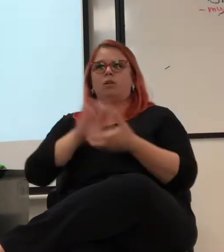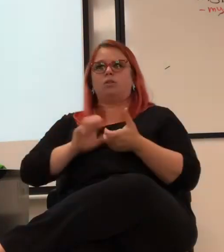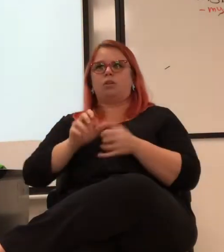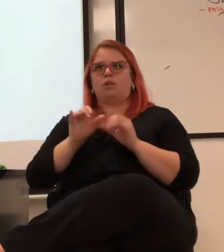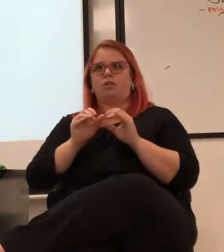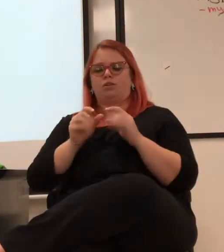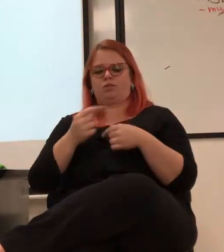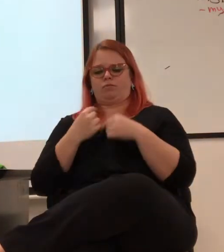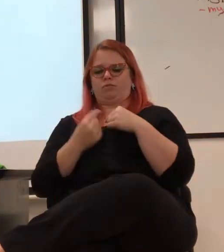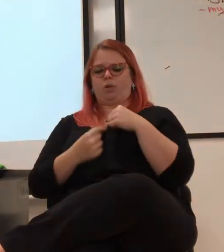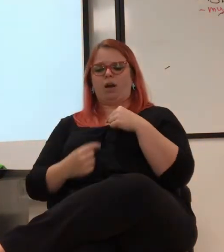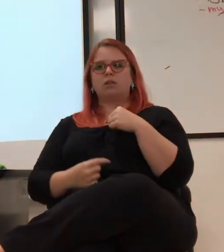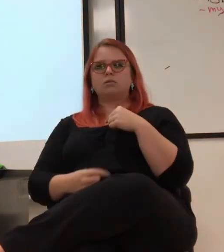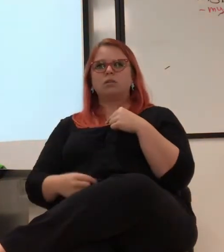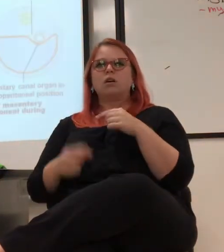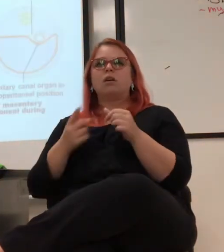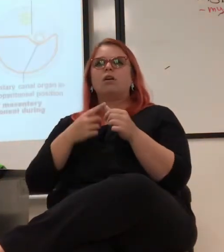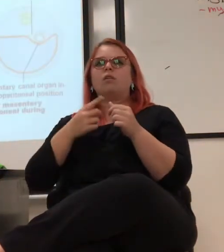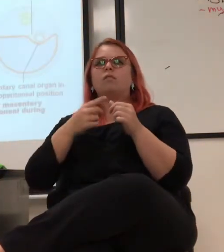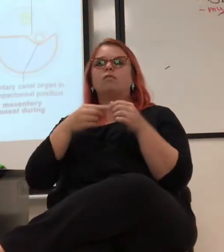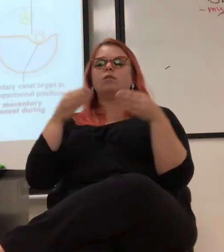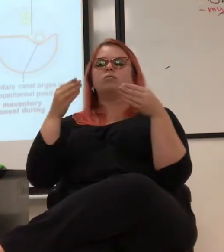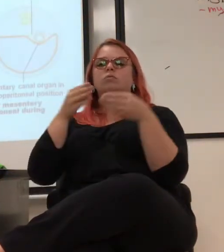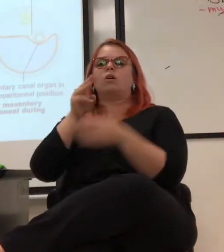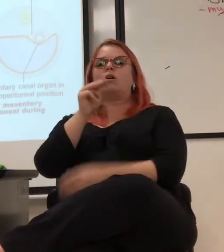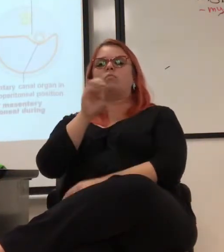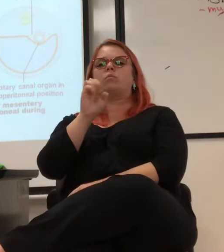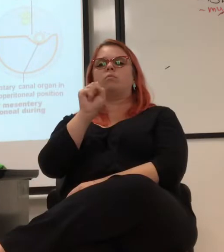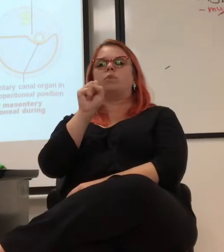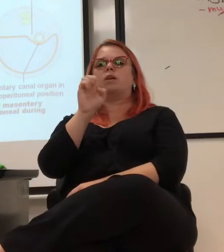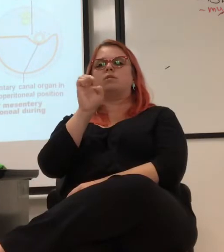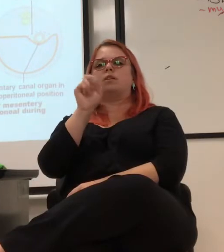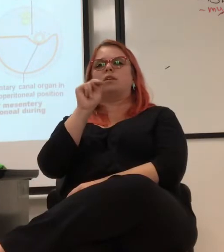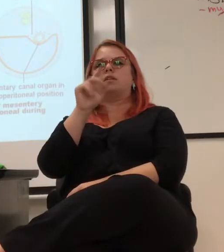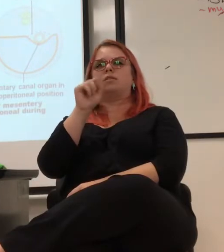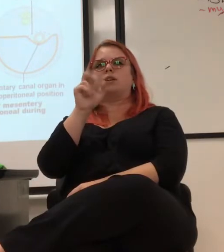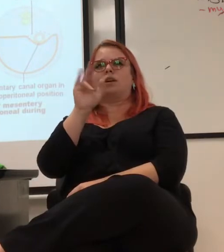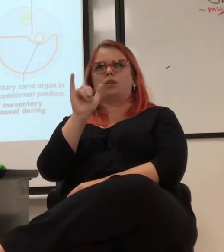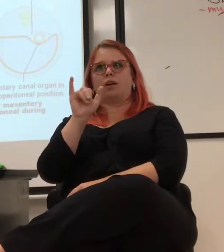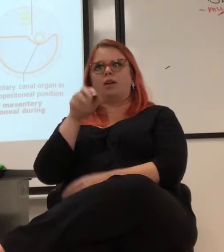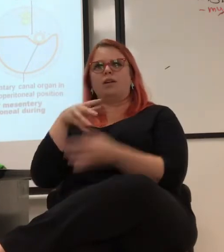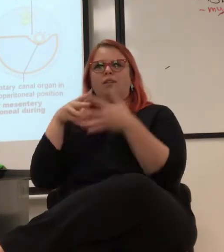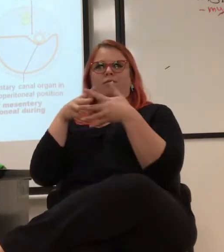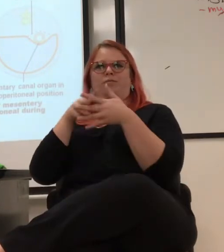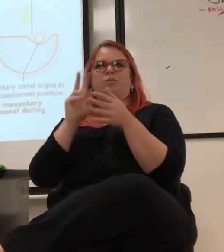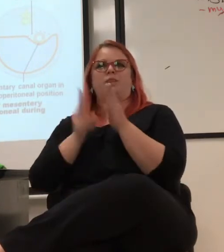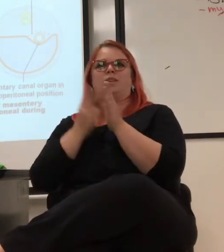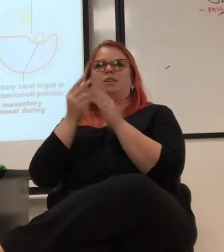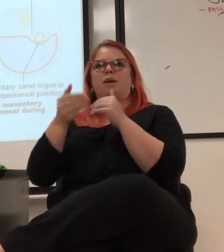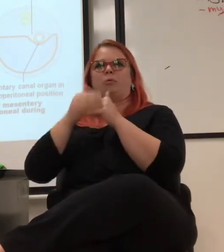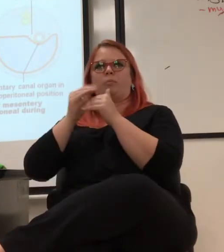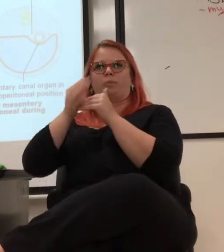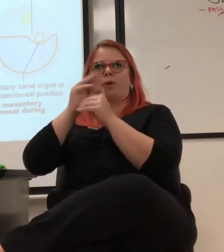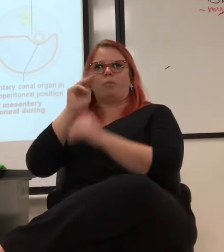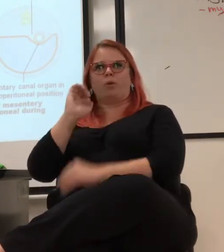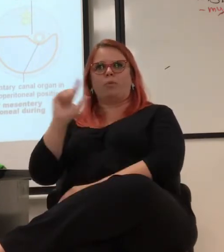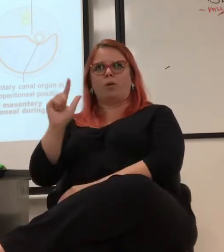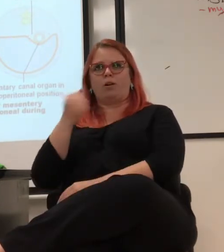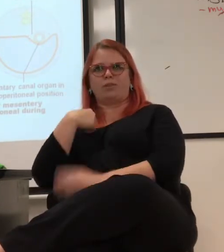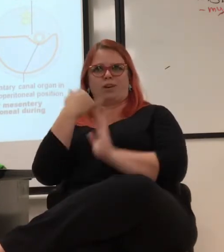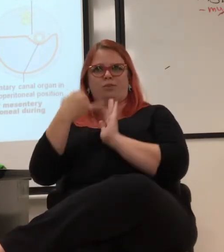First, let's get a grasp of mesentery, the fused double membrane wall that I just drew over there. Here's a nice picture of